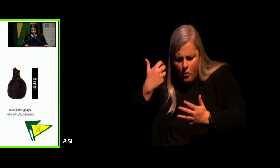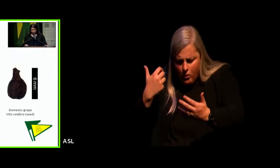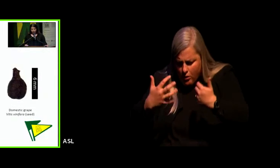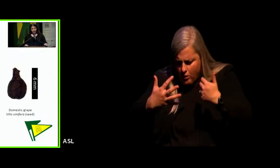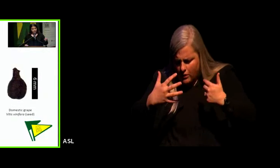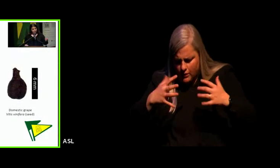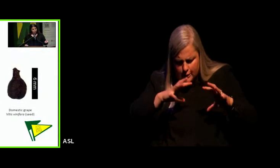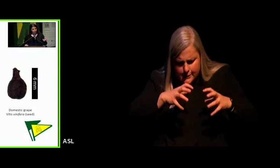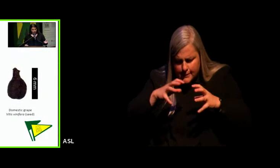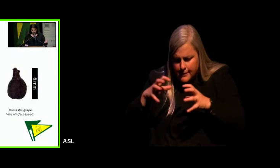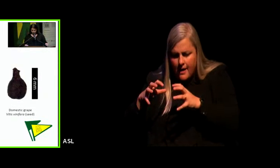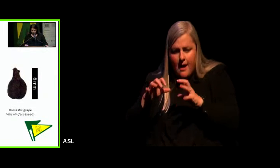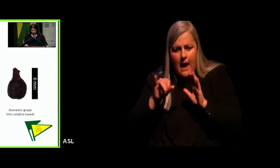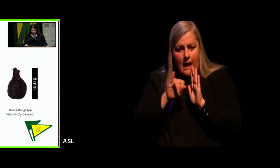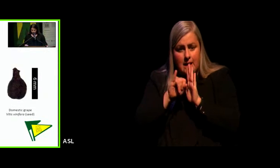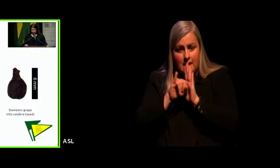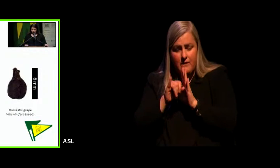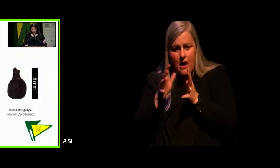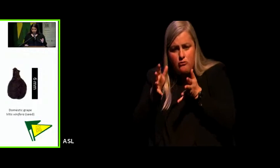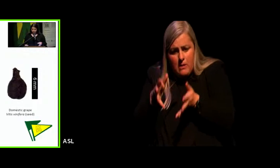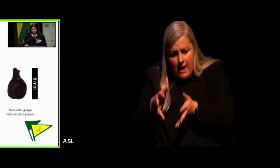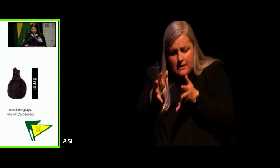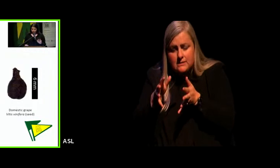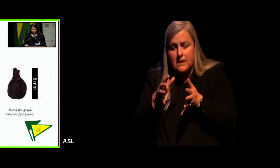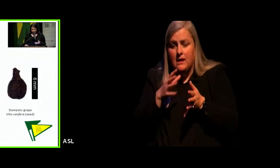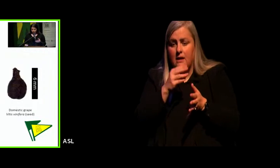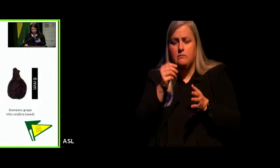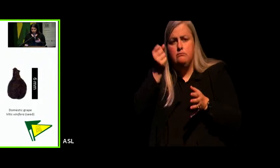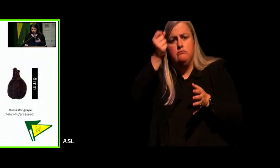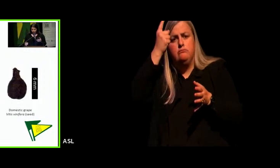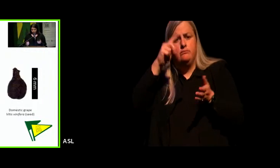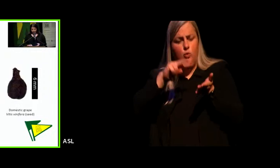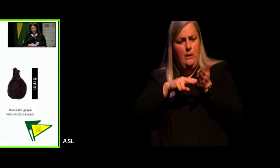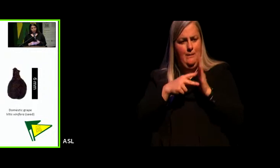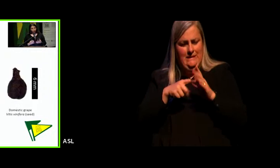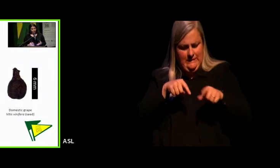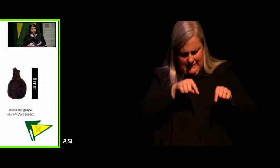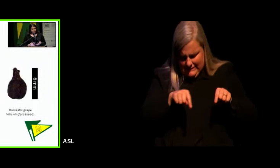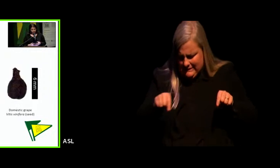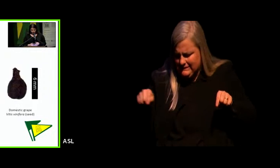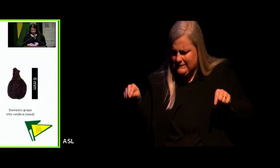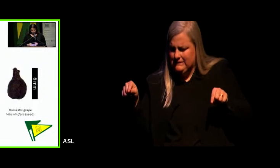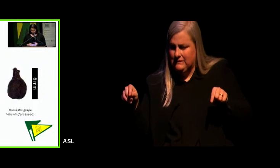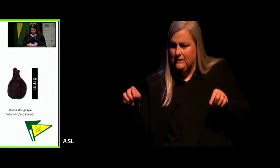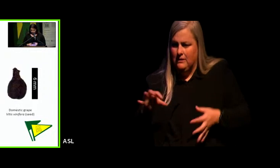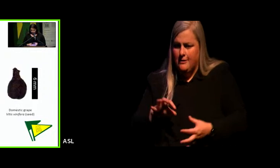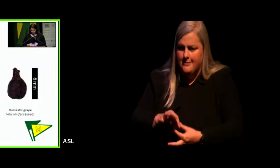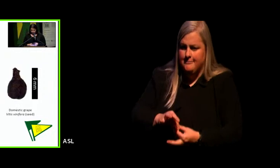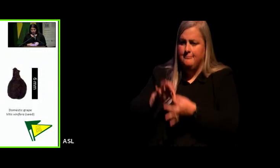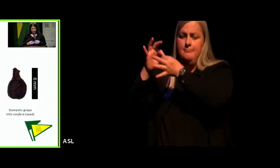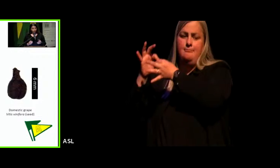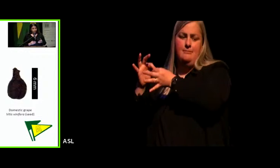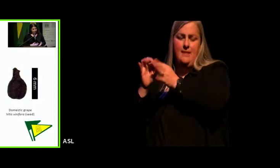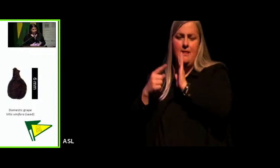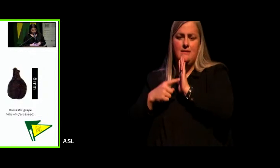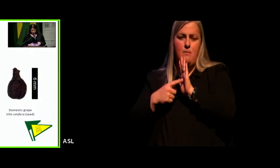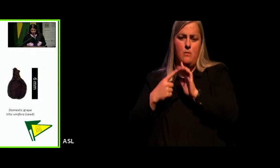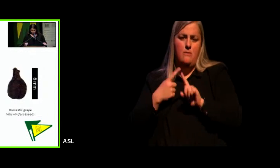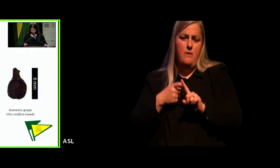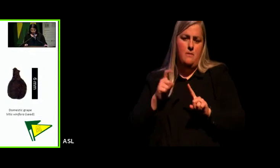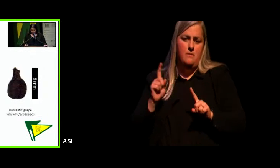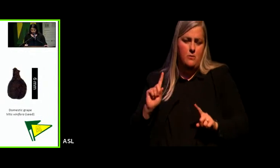remains, identifying these remains, and then understanding what they actually mean in the context the sample was taken